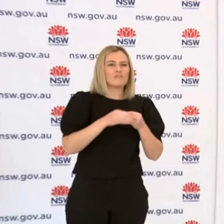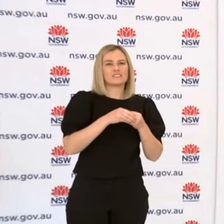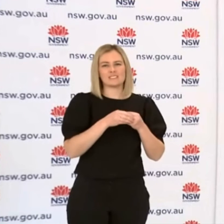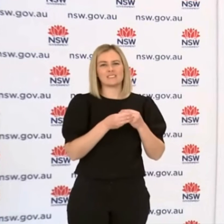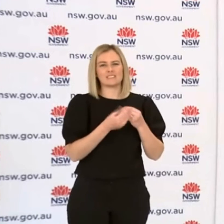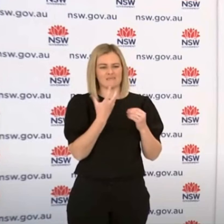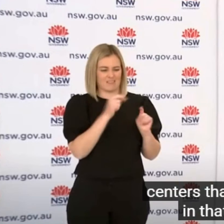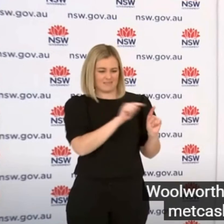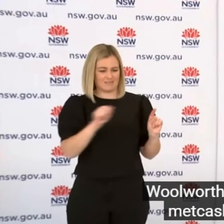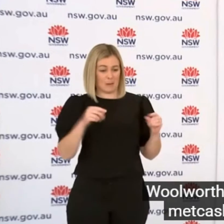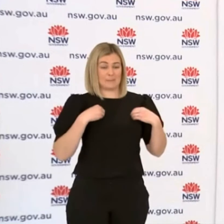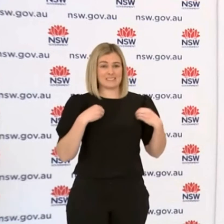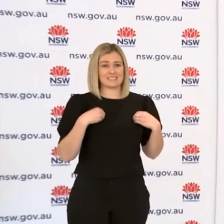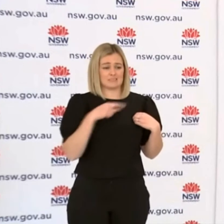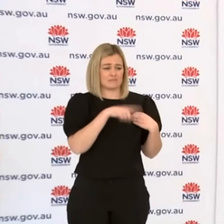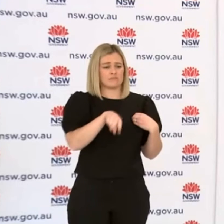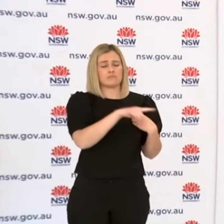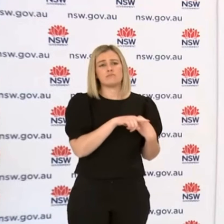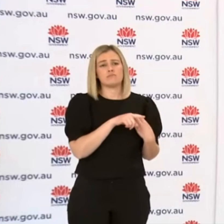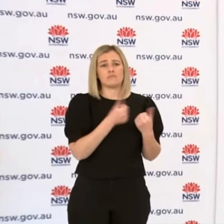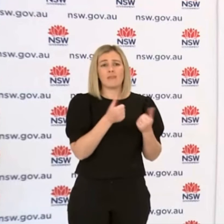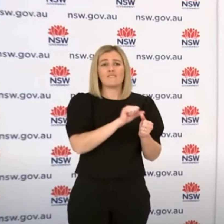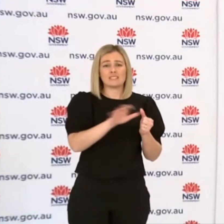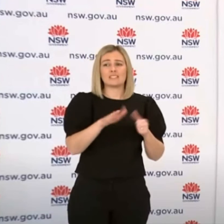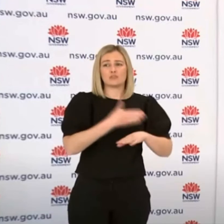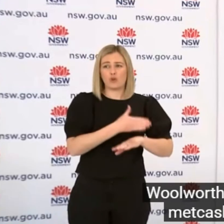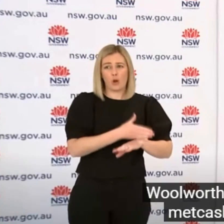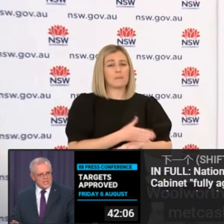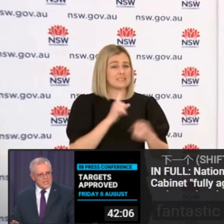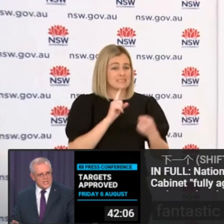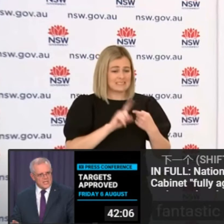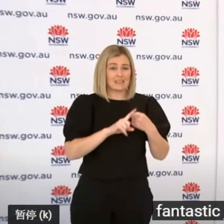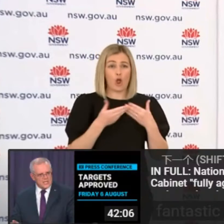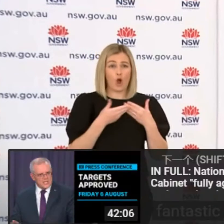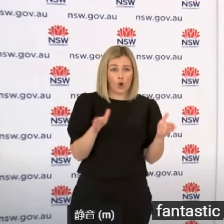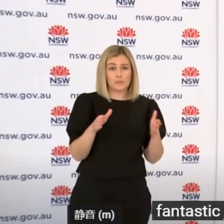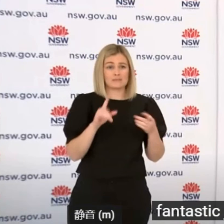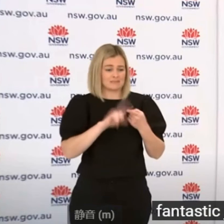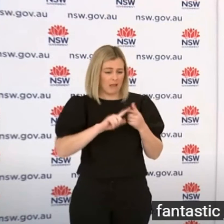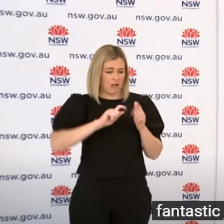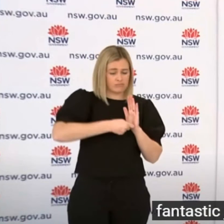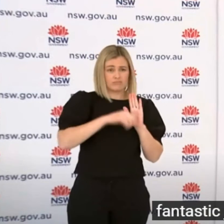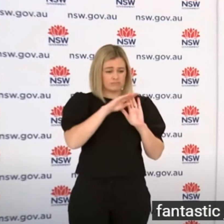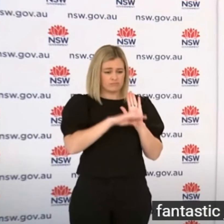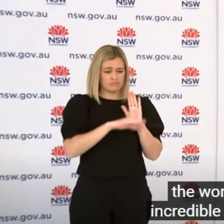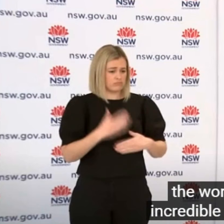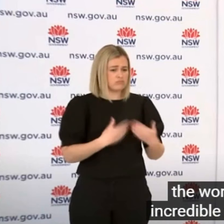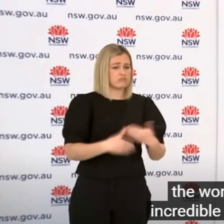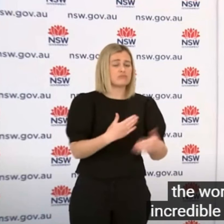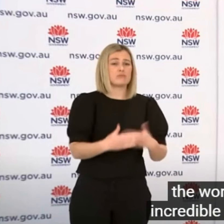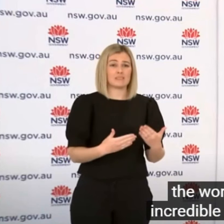Metcash, they are doing a fantastic job. They have really, the work they're doing is incredible. They're making sure